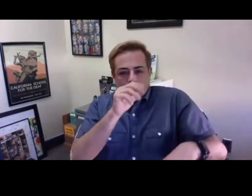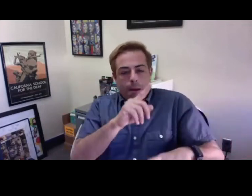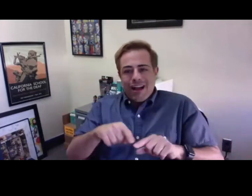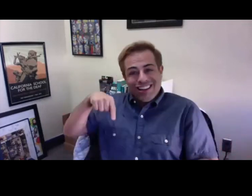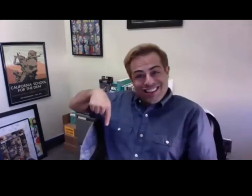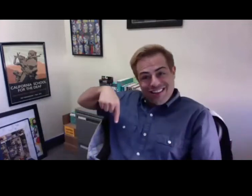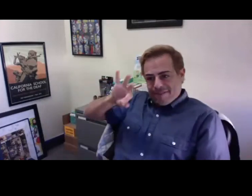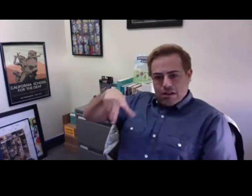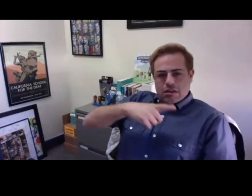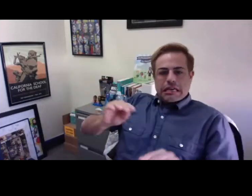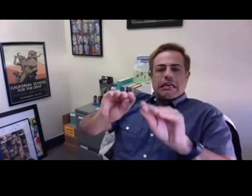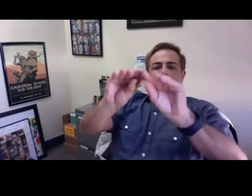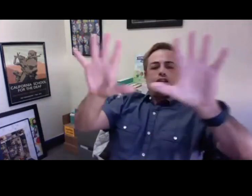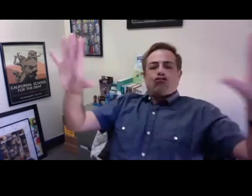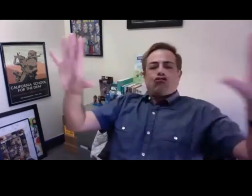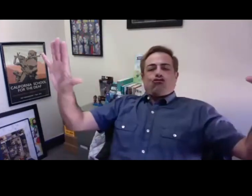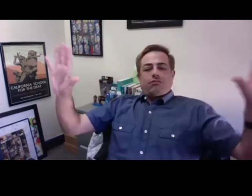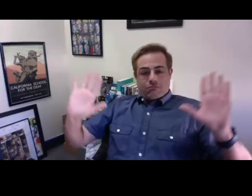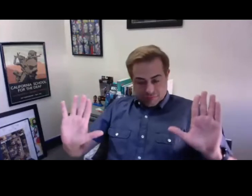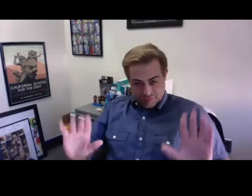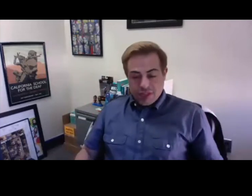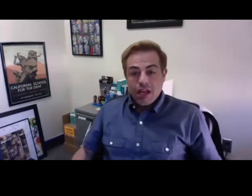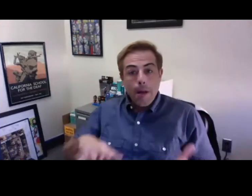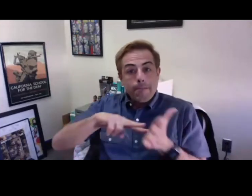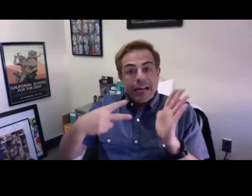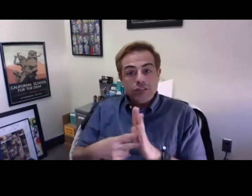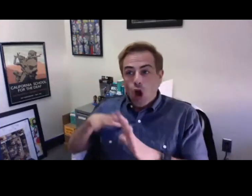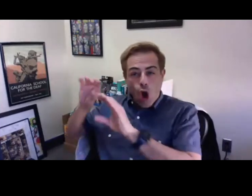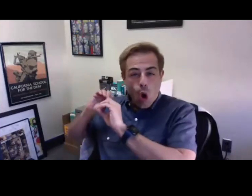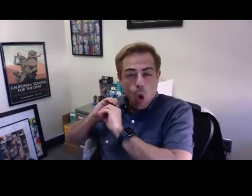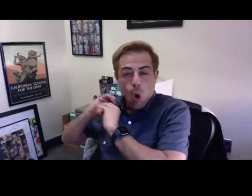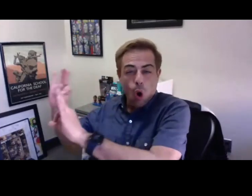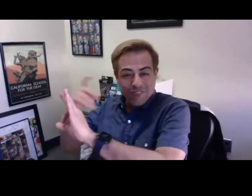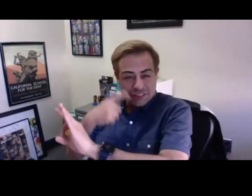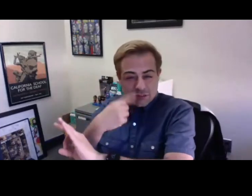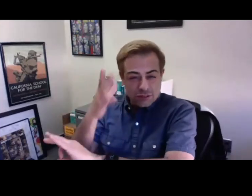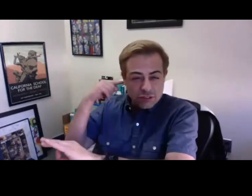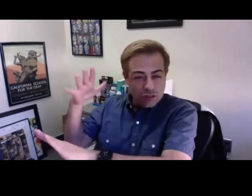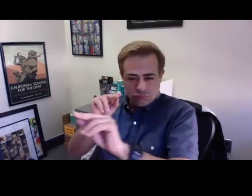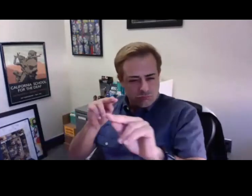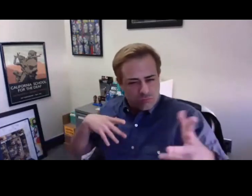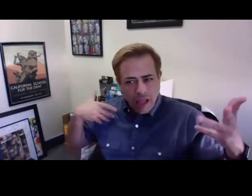That child might benefit from that at home, but we want to make sure that we're clear at school